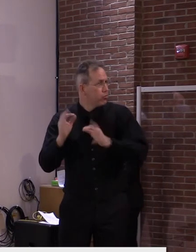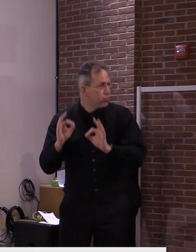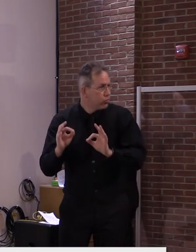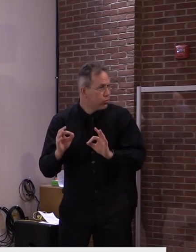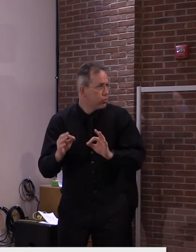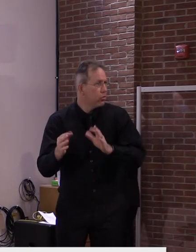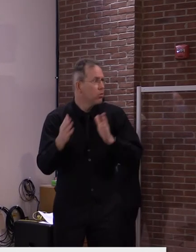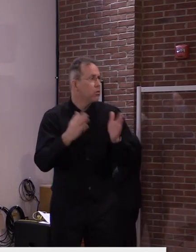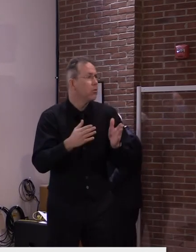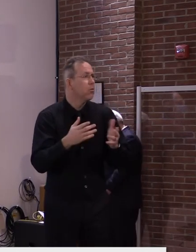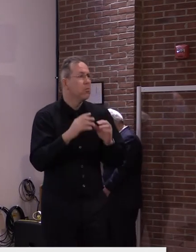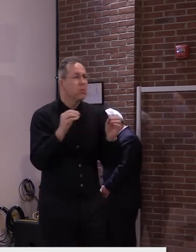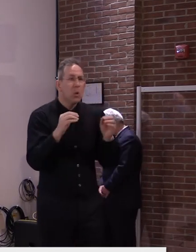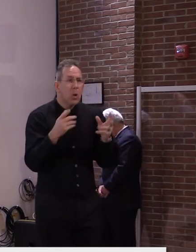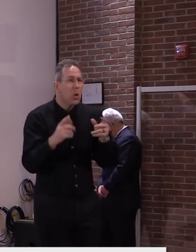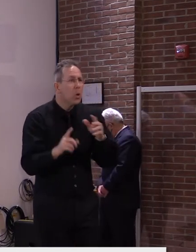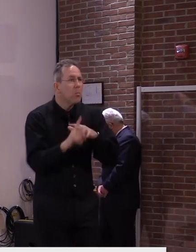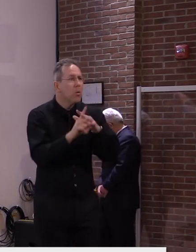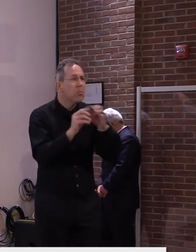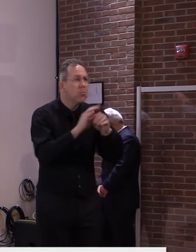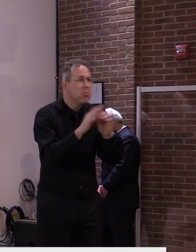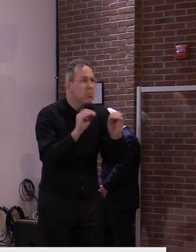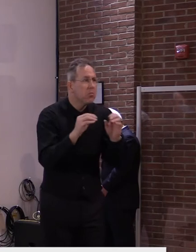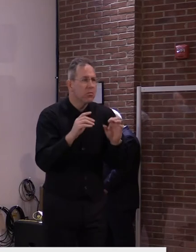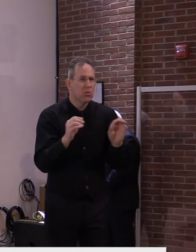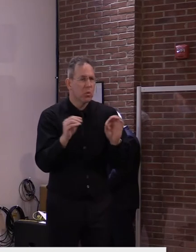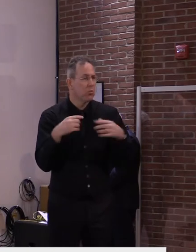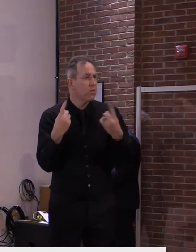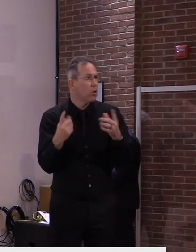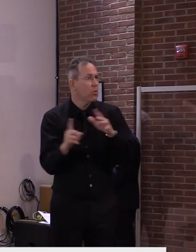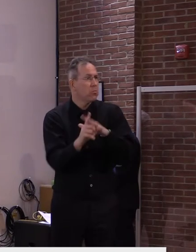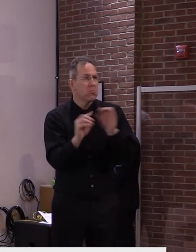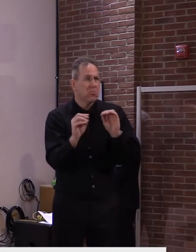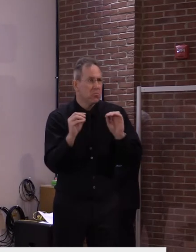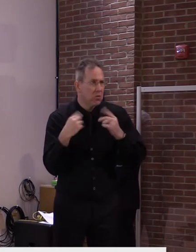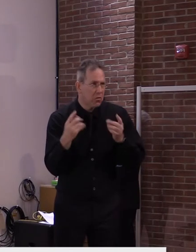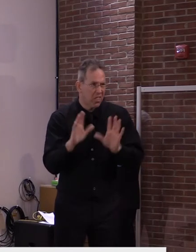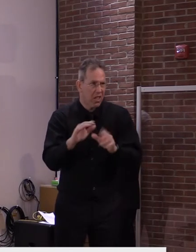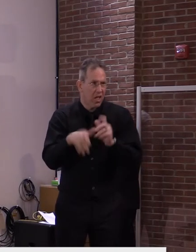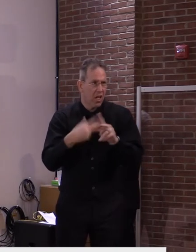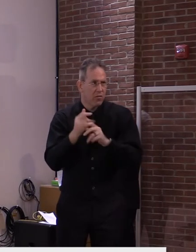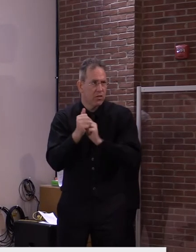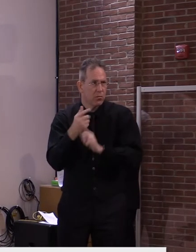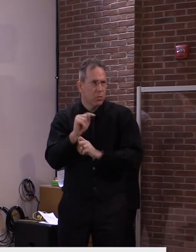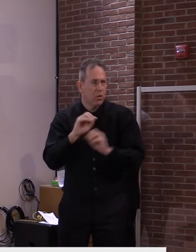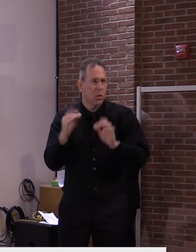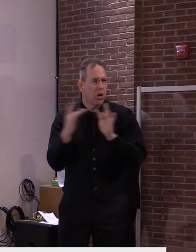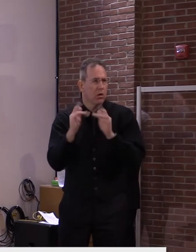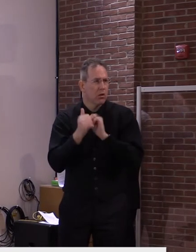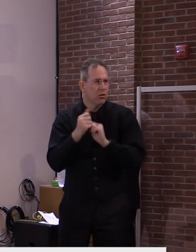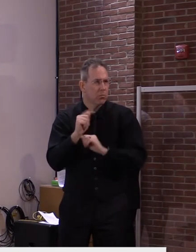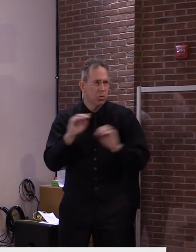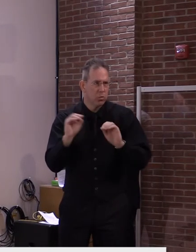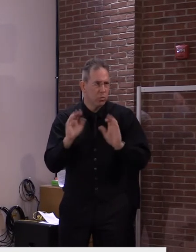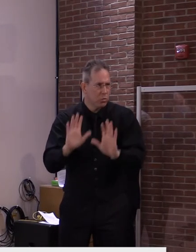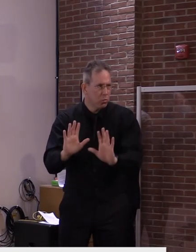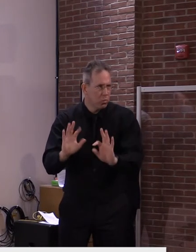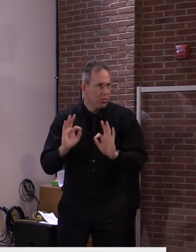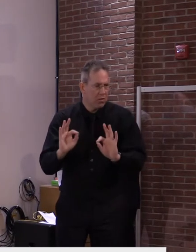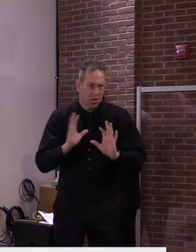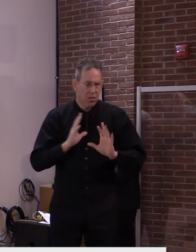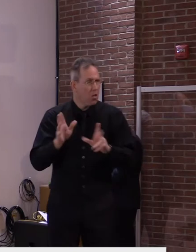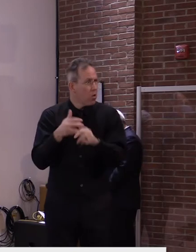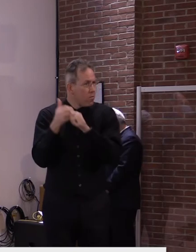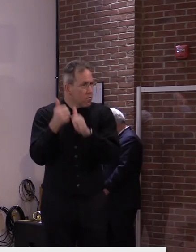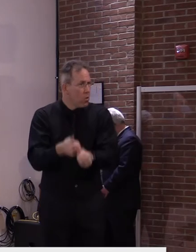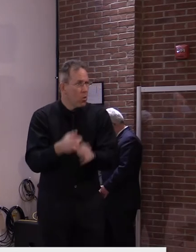were no close contacts identified through sports, which gave us confidence that folks were adhering to the guidance